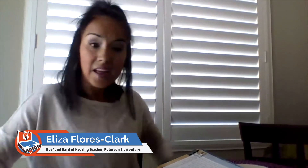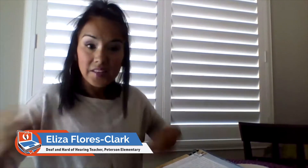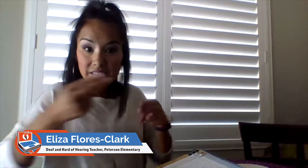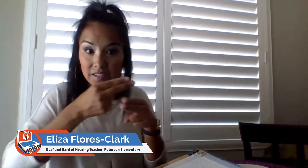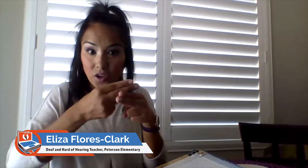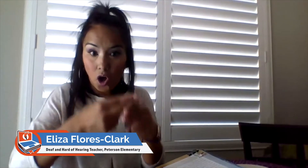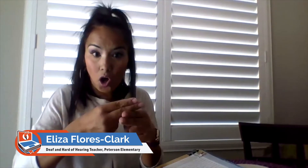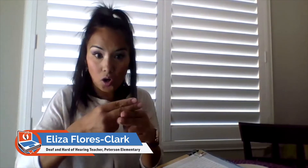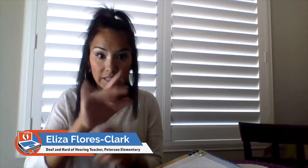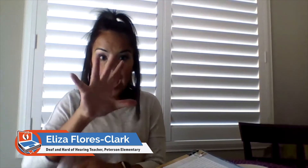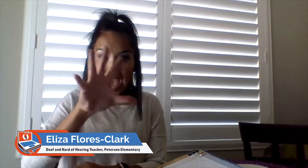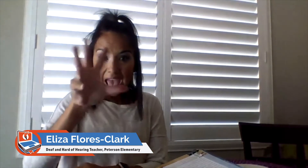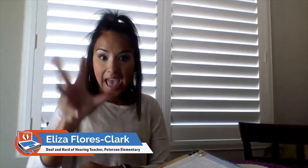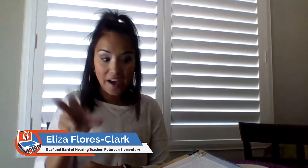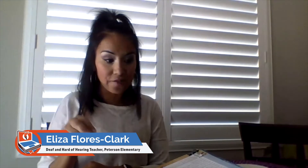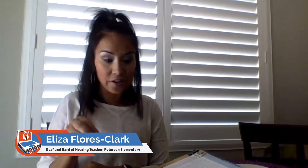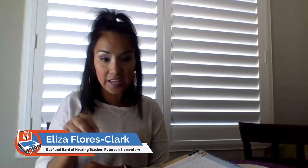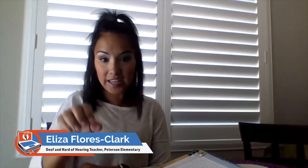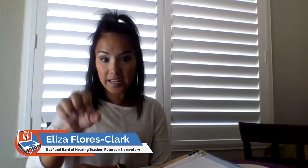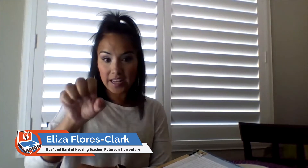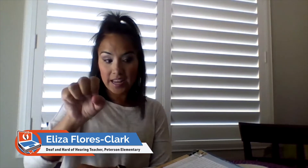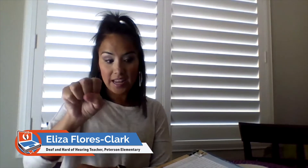This is called African